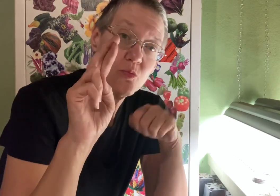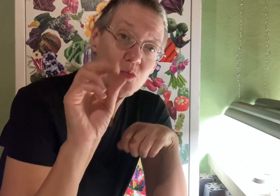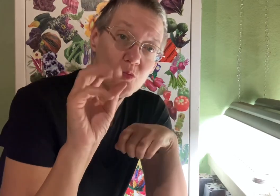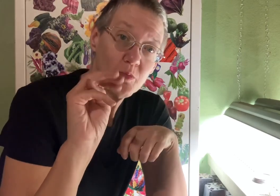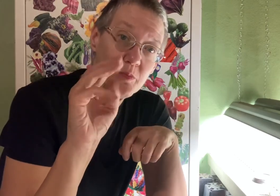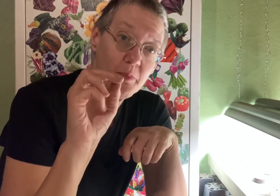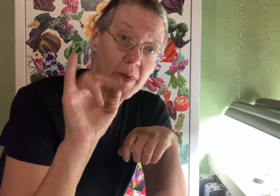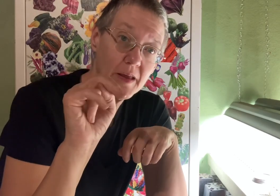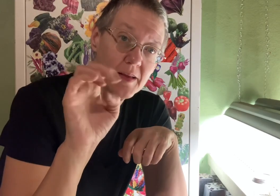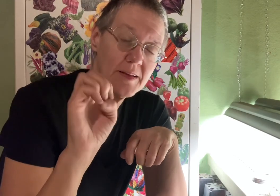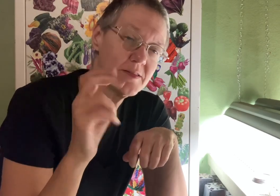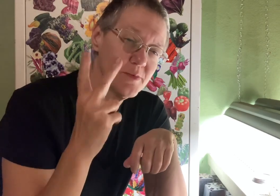possible it might be a romaine.